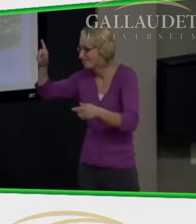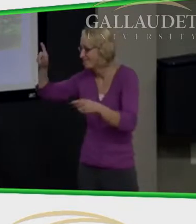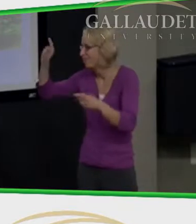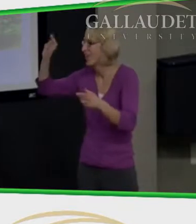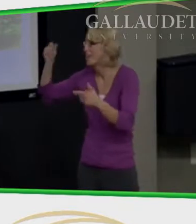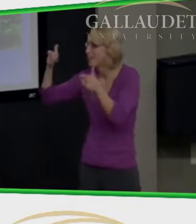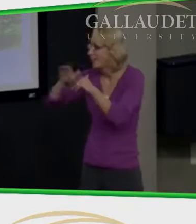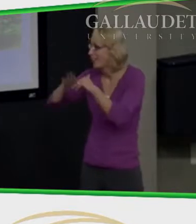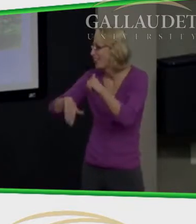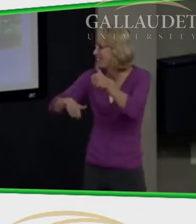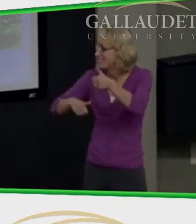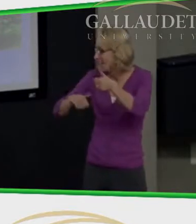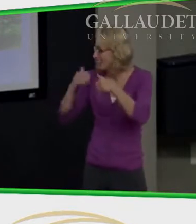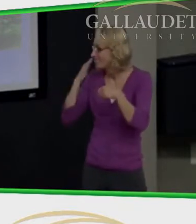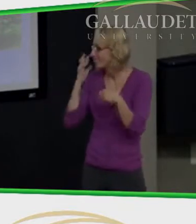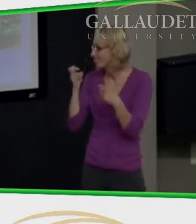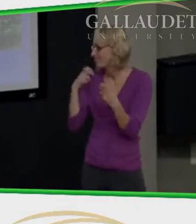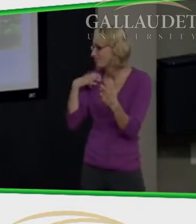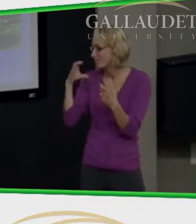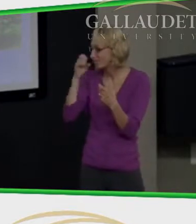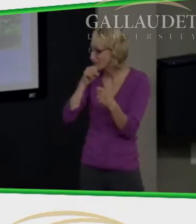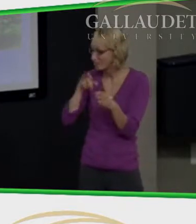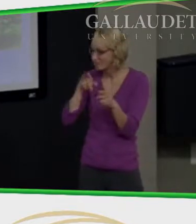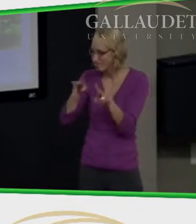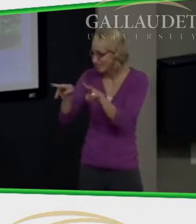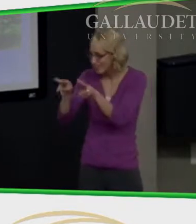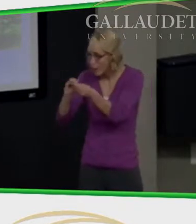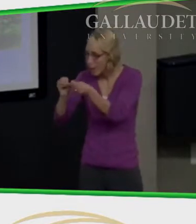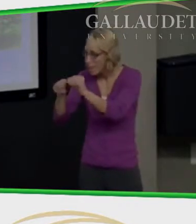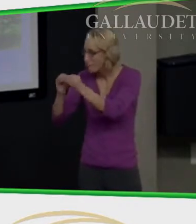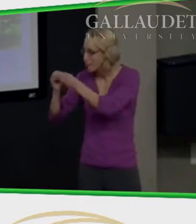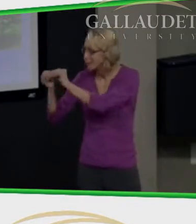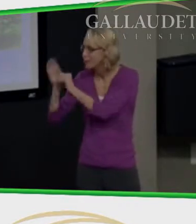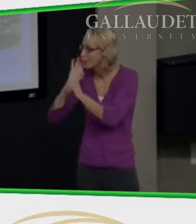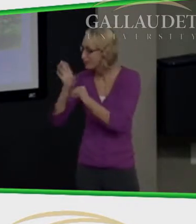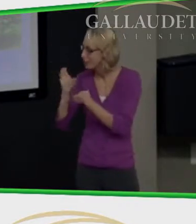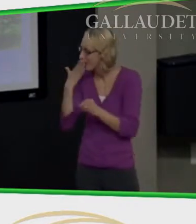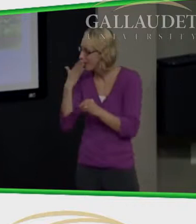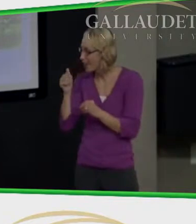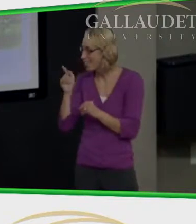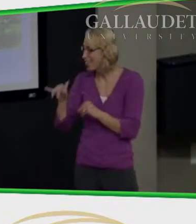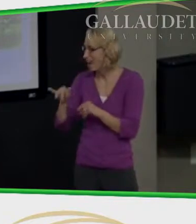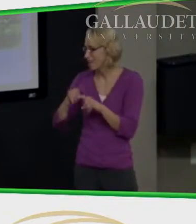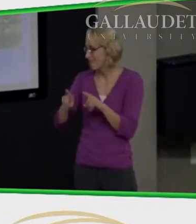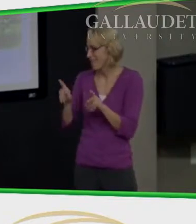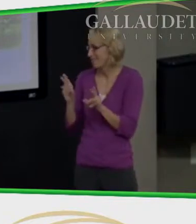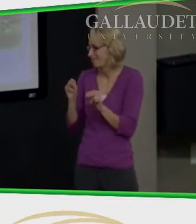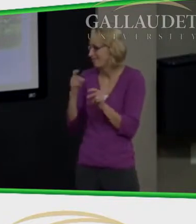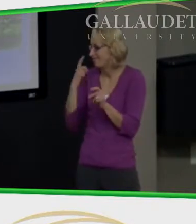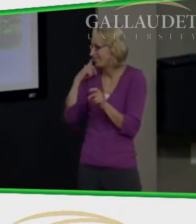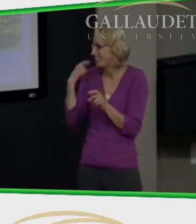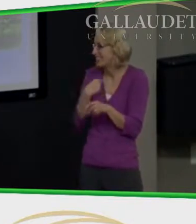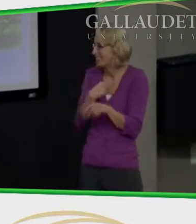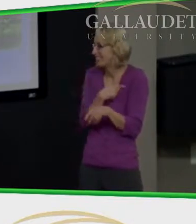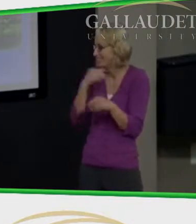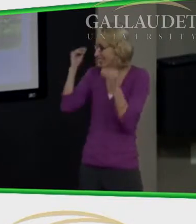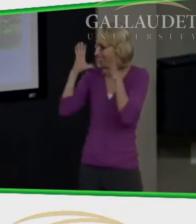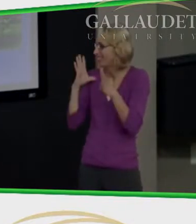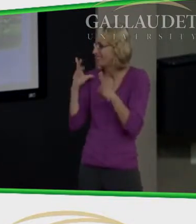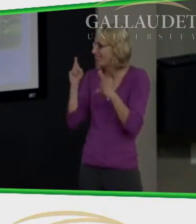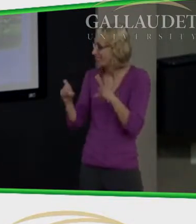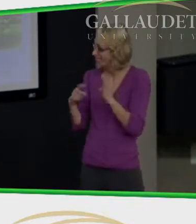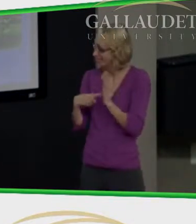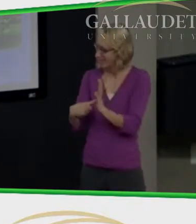of knowledge of the range of 3 being greater than 1, but the range being different than that of 10 to 8,